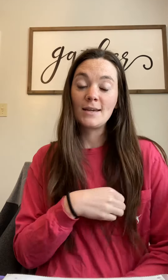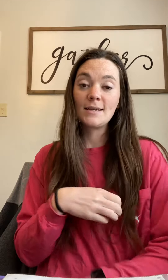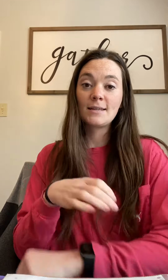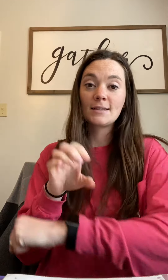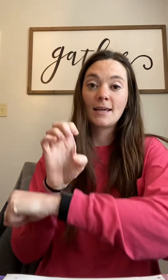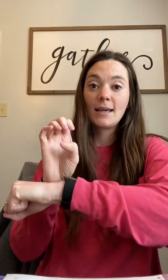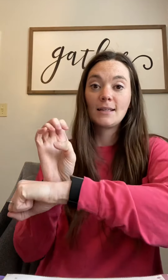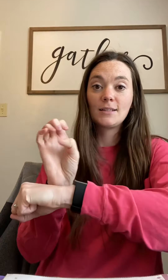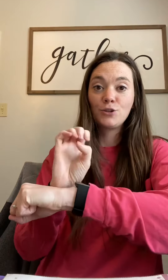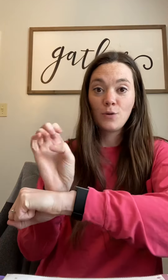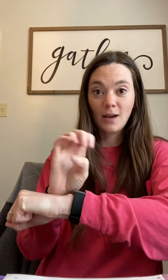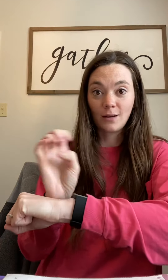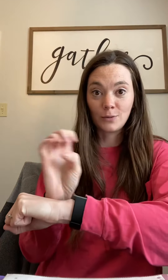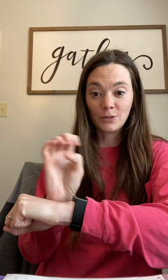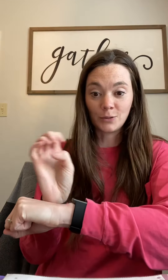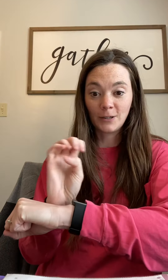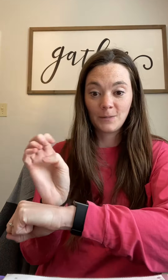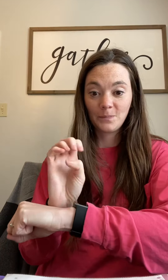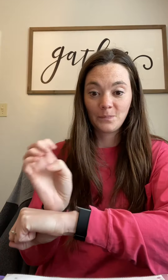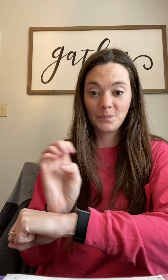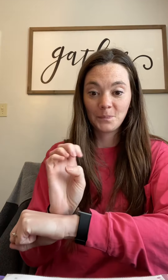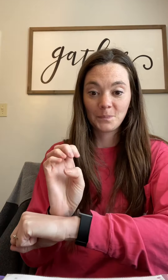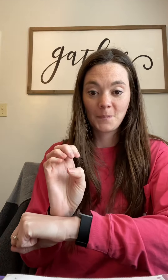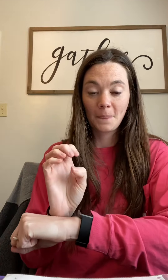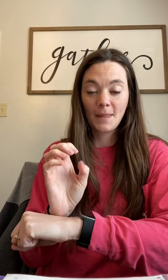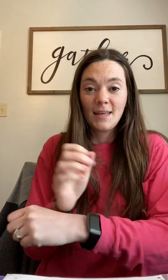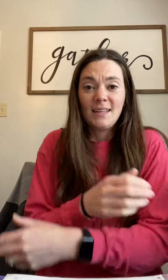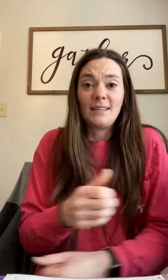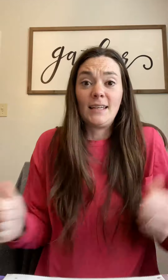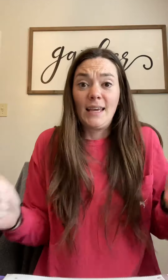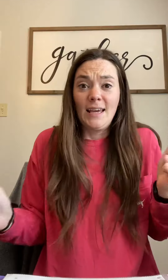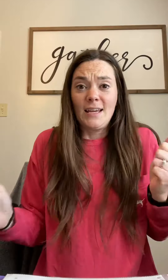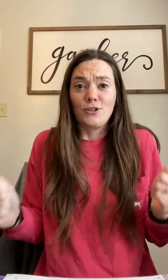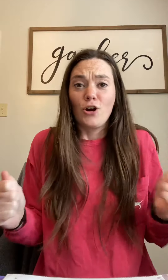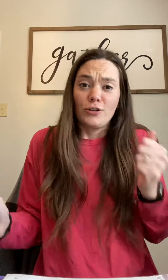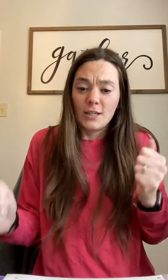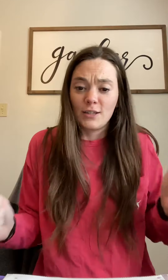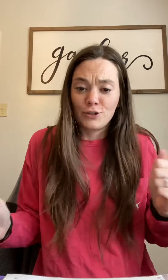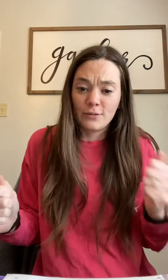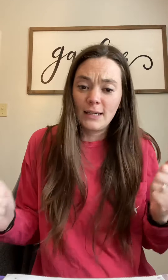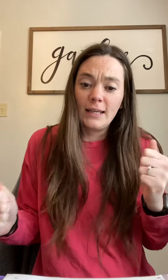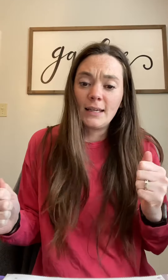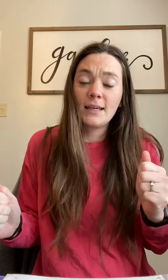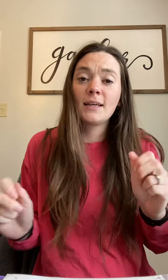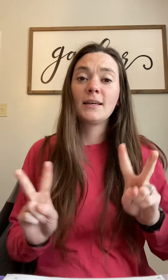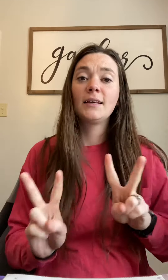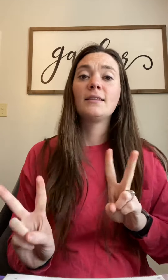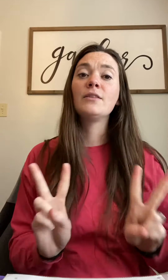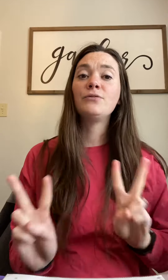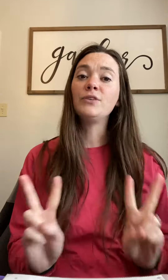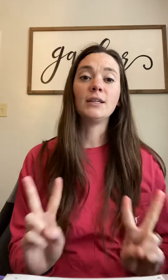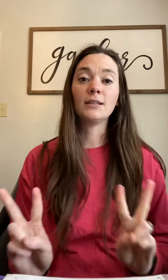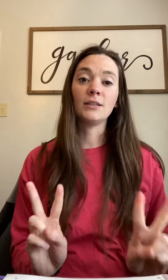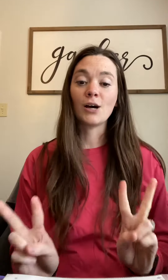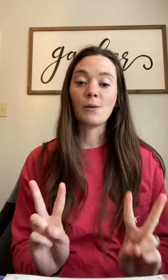missionaries to Ecuador, the Antarctic Treaty, the Vietnam